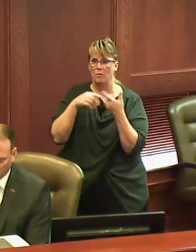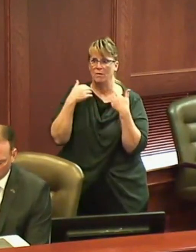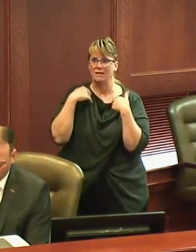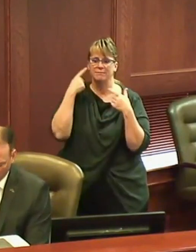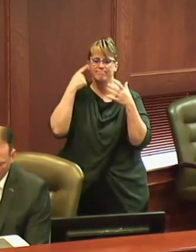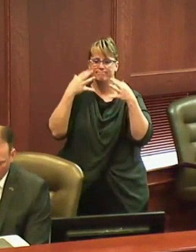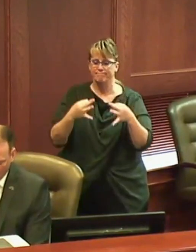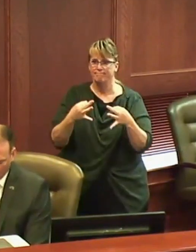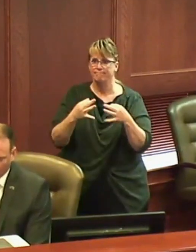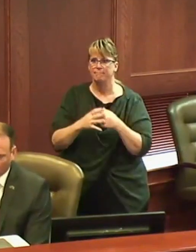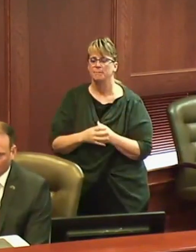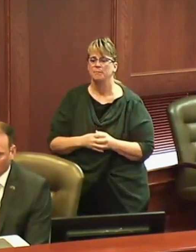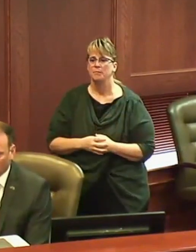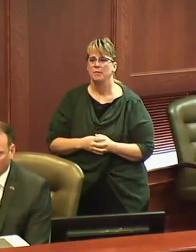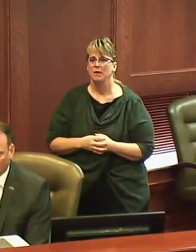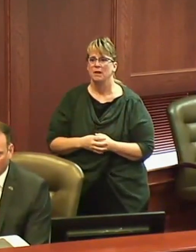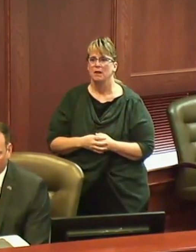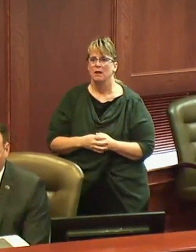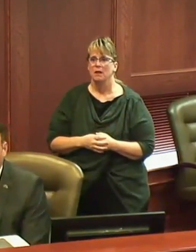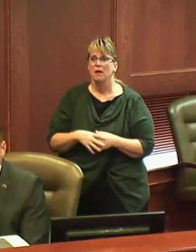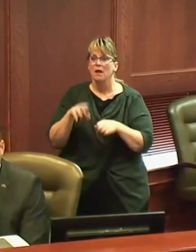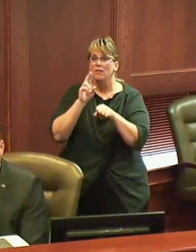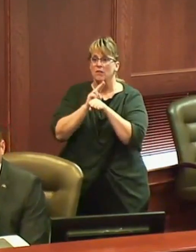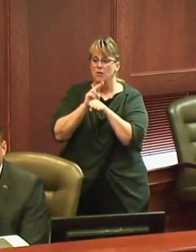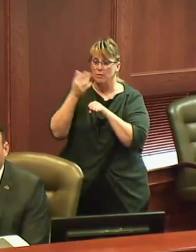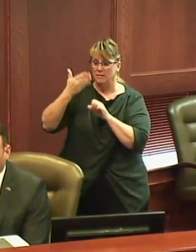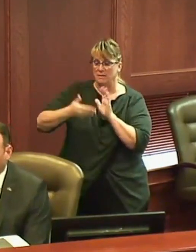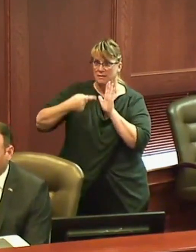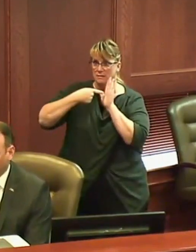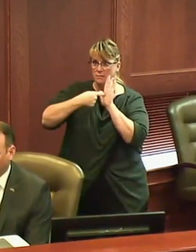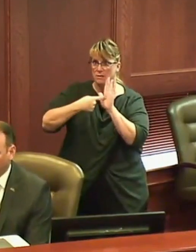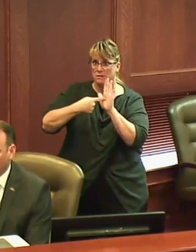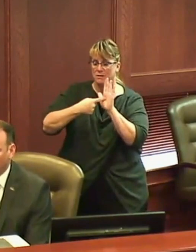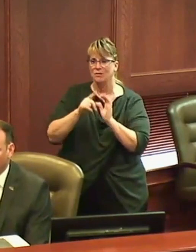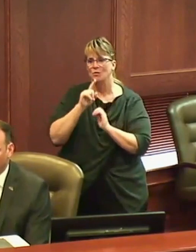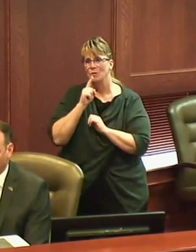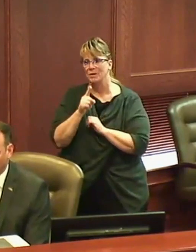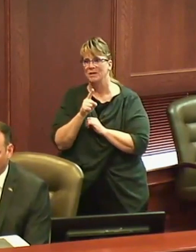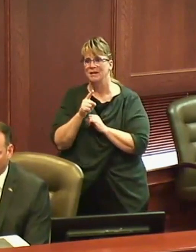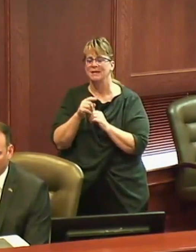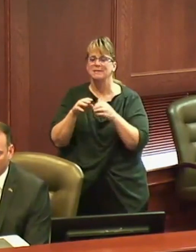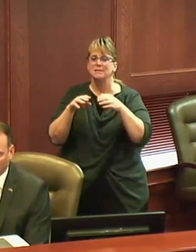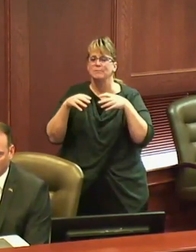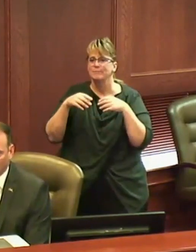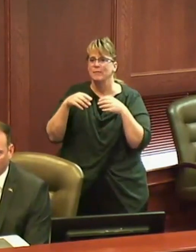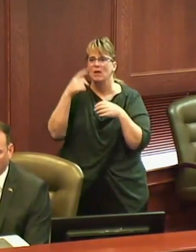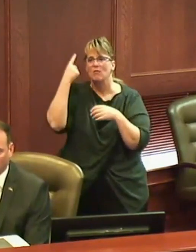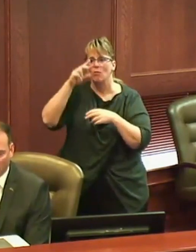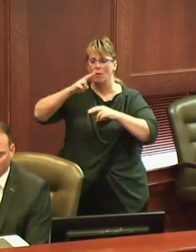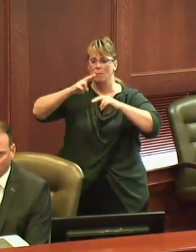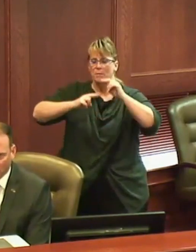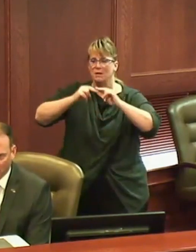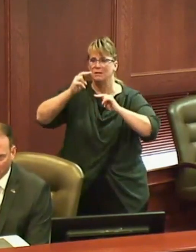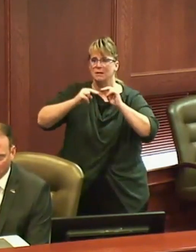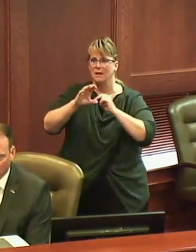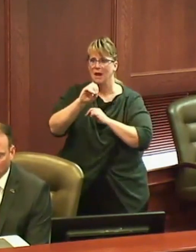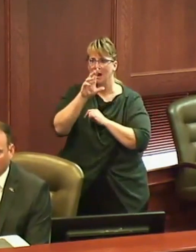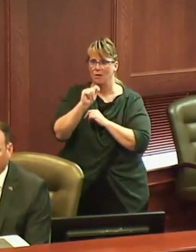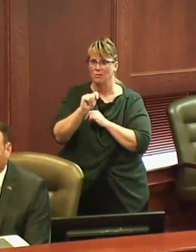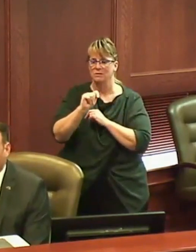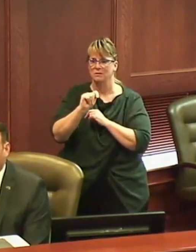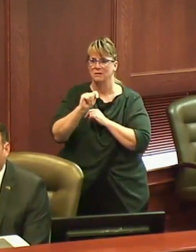this conclusion. The use of these models, their utility really is primarily in building out our capacity